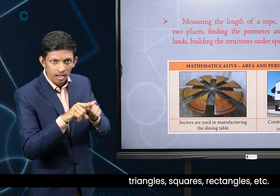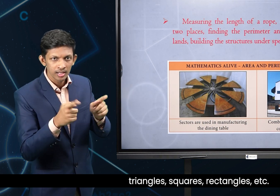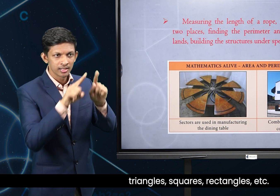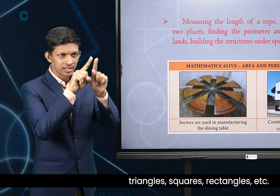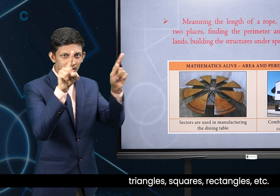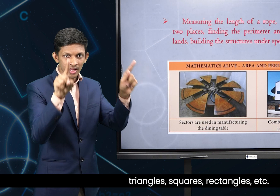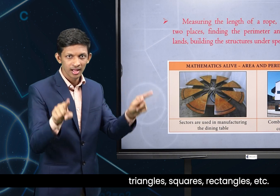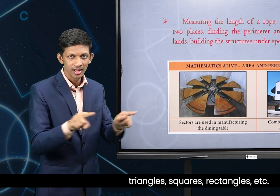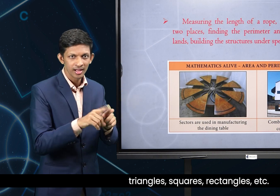rectangles, etc.